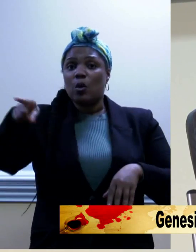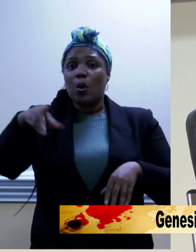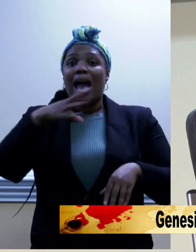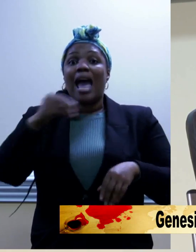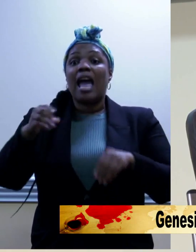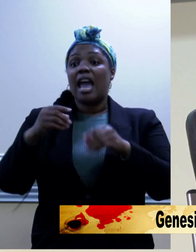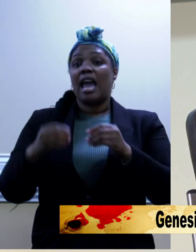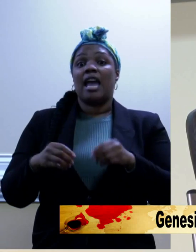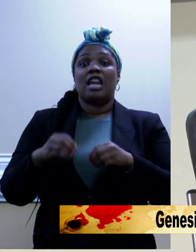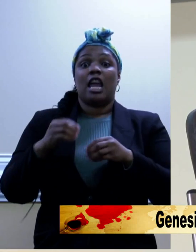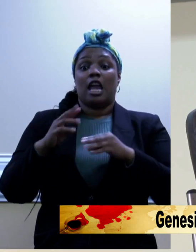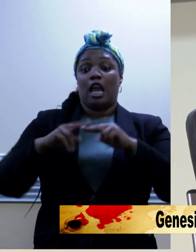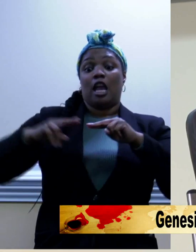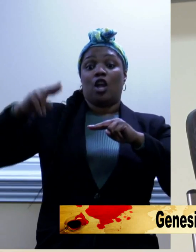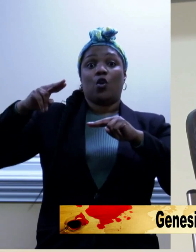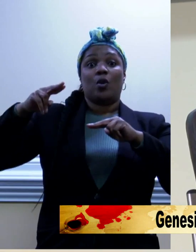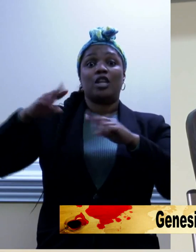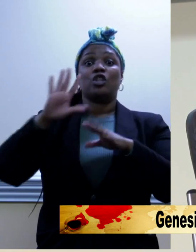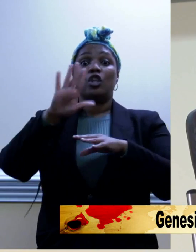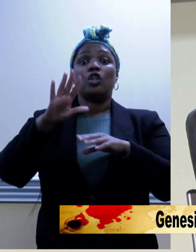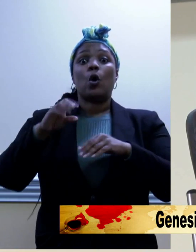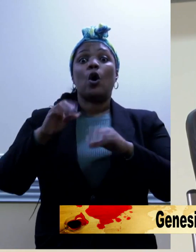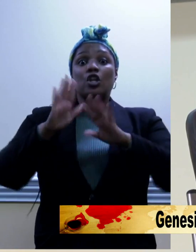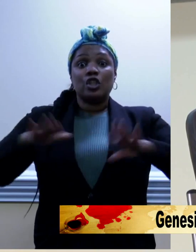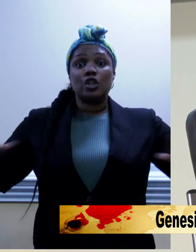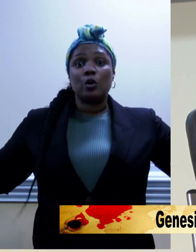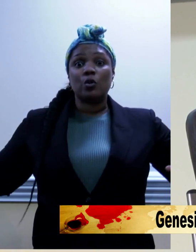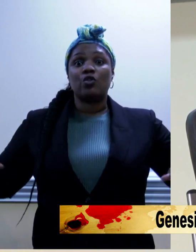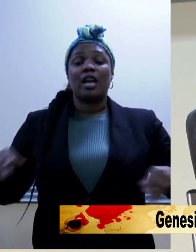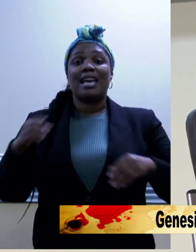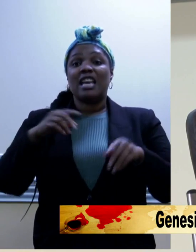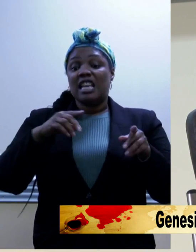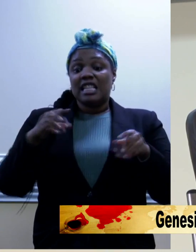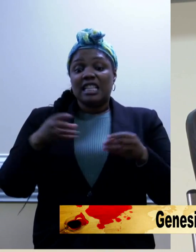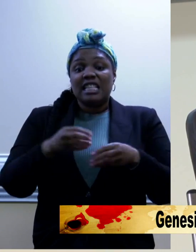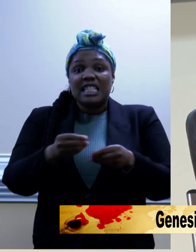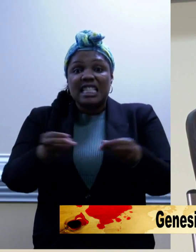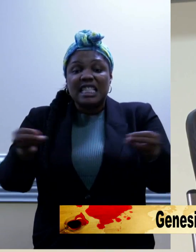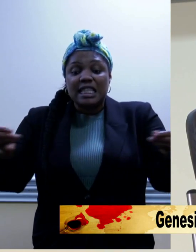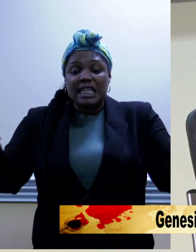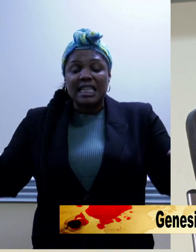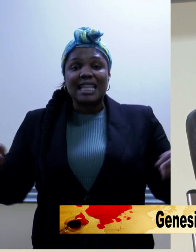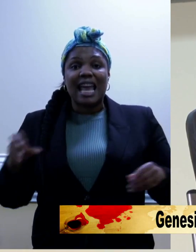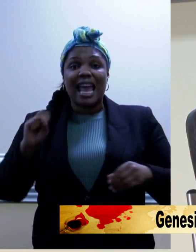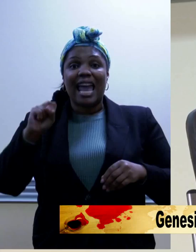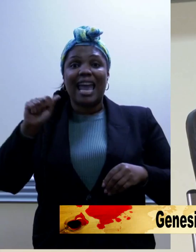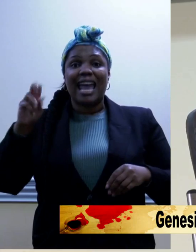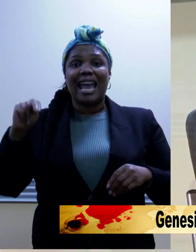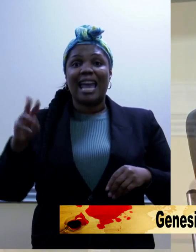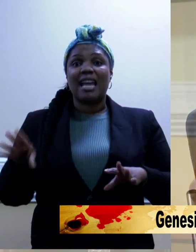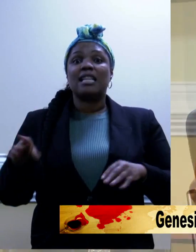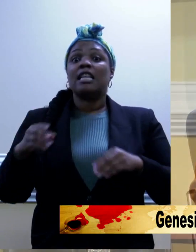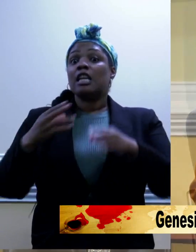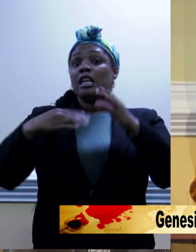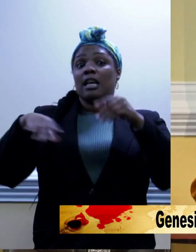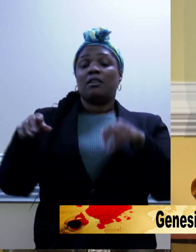will multiply thy seed as the stars of heaven. Go ahead. And as the sand which is upon the seashore. Now that's a physical seed, but go ahead and read.